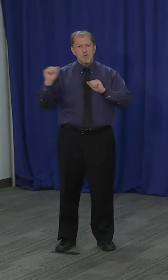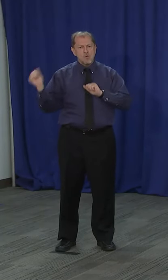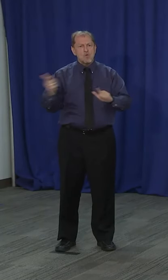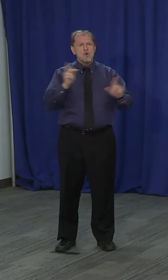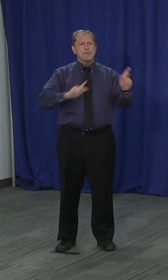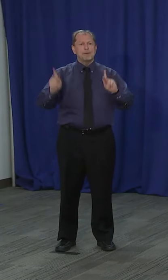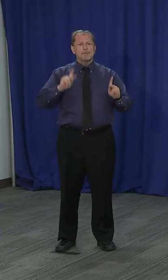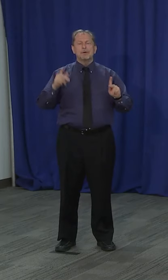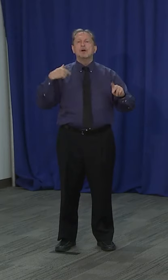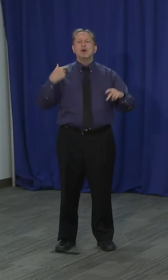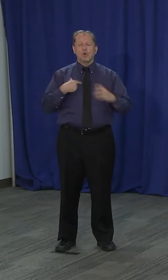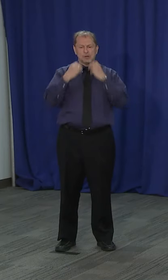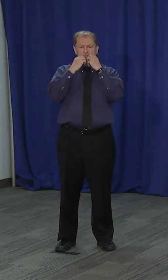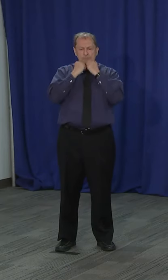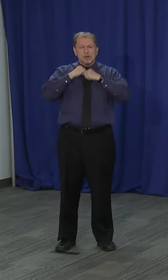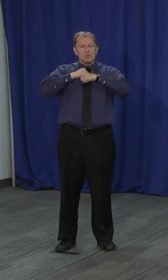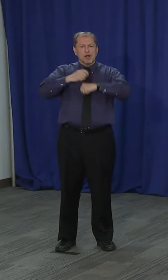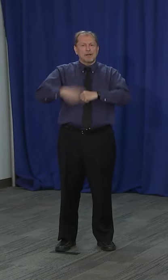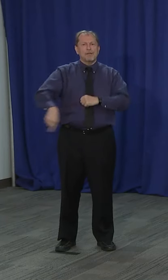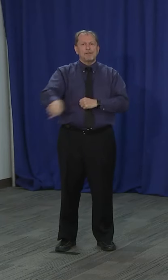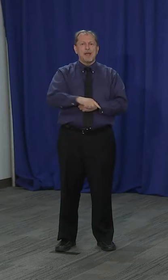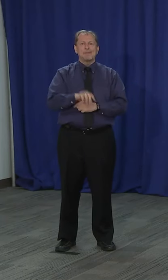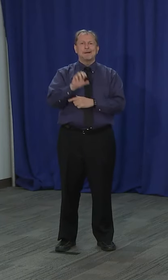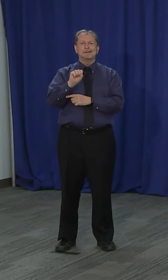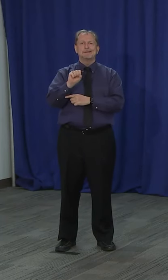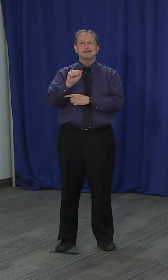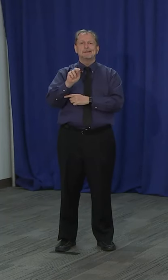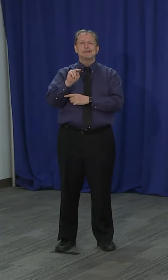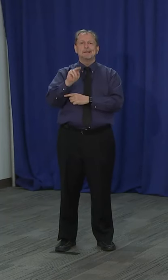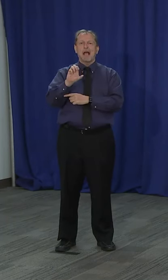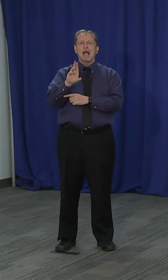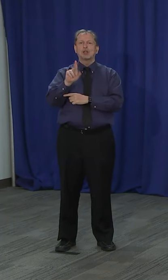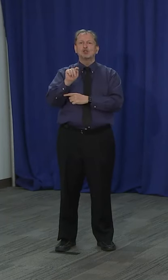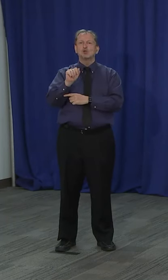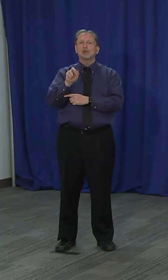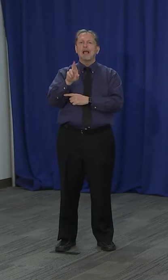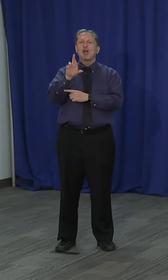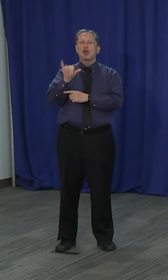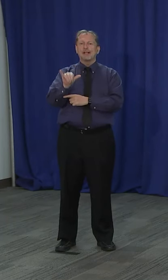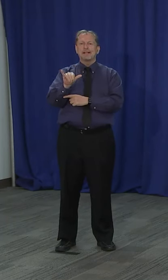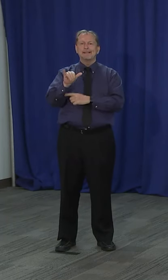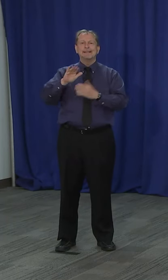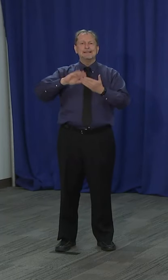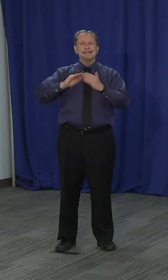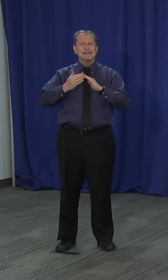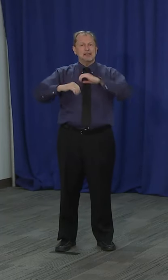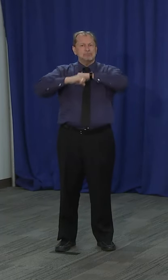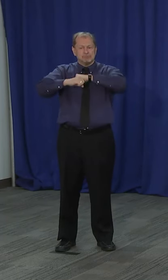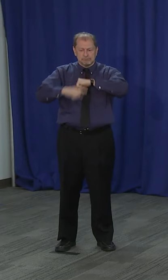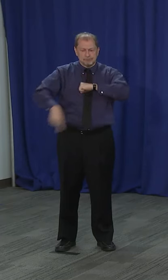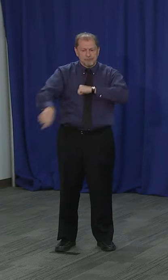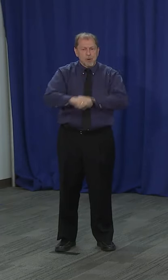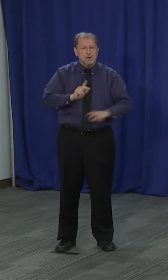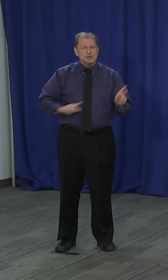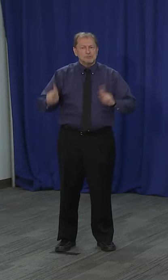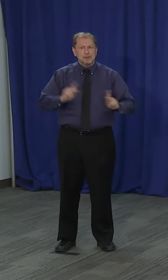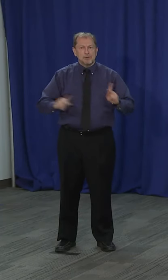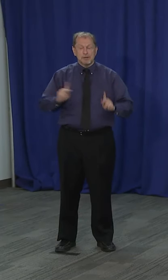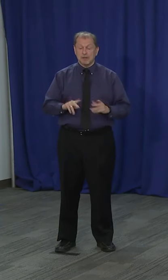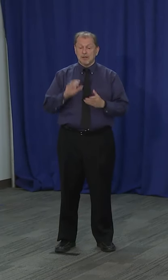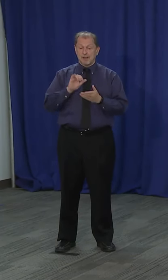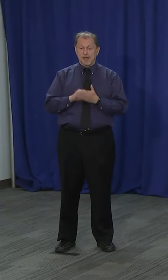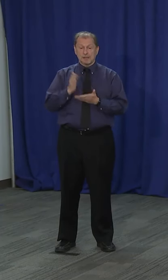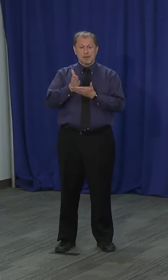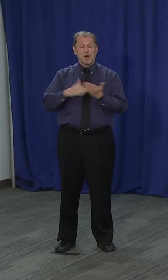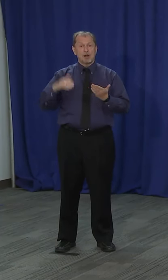every walk of life. That ethos is our heritage, shaping our history since John